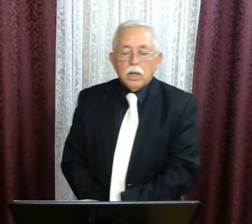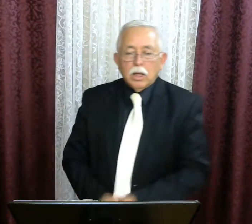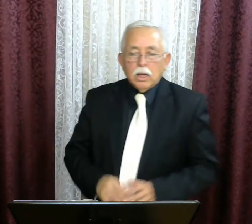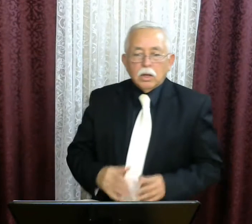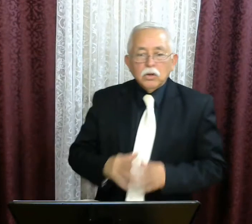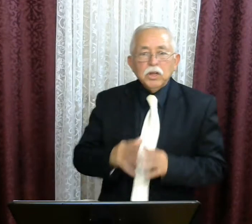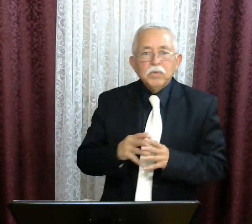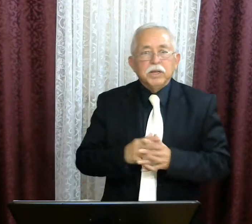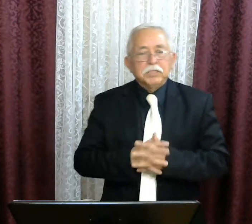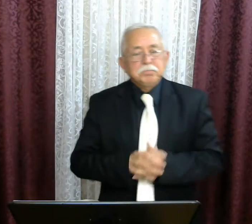Good evening,